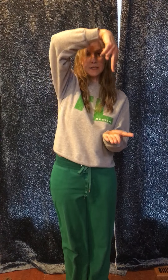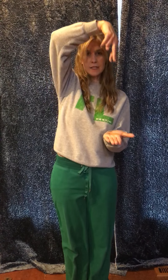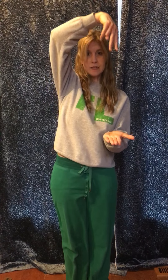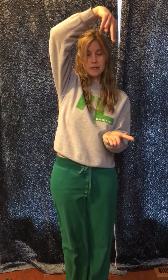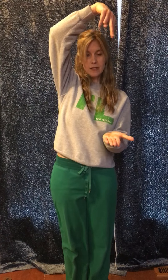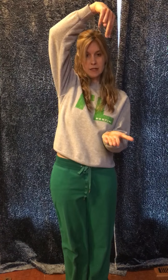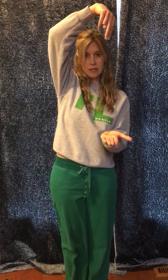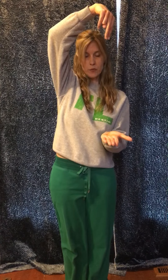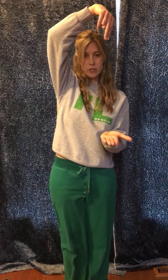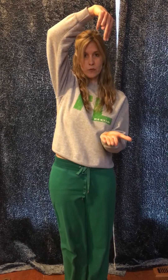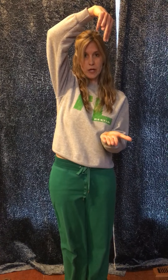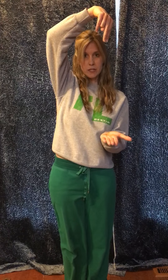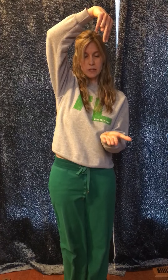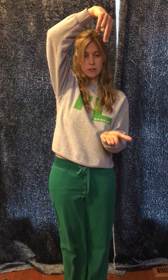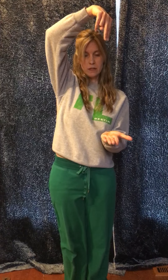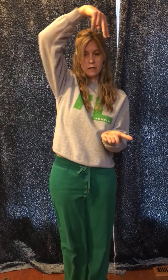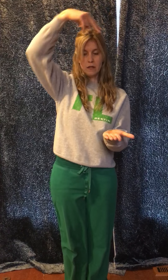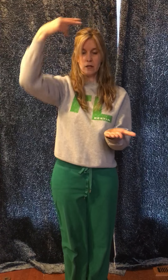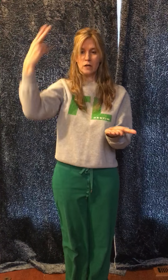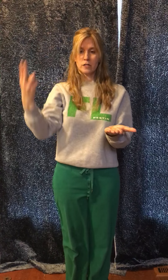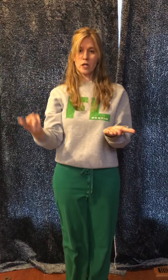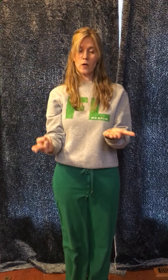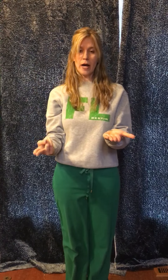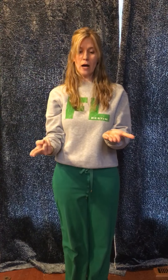rises. That's resurrected. So our